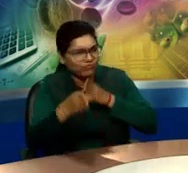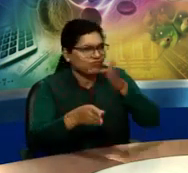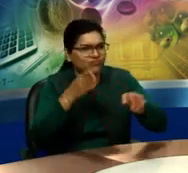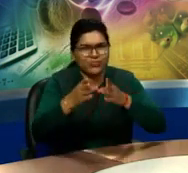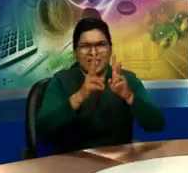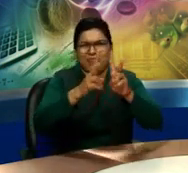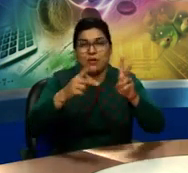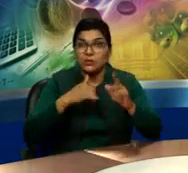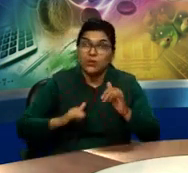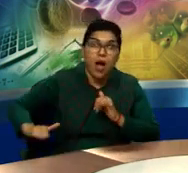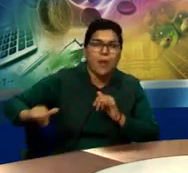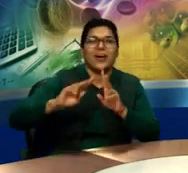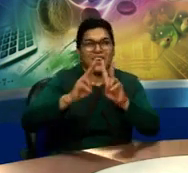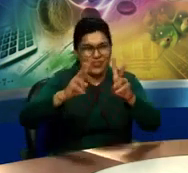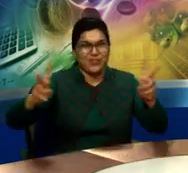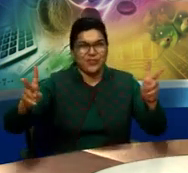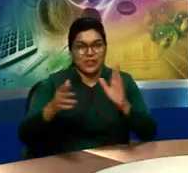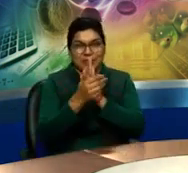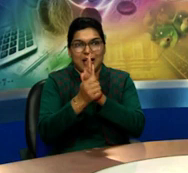category. This is the first component,